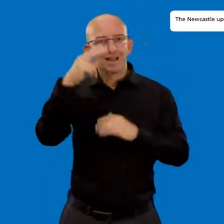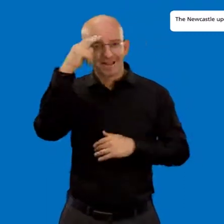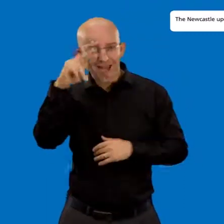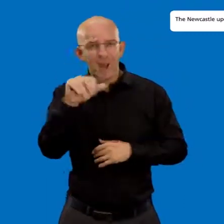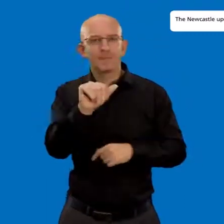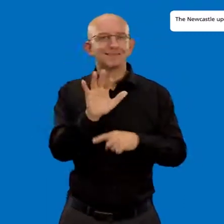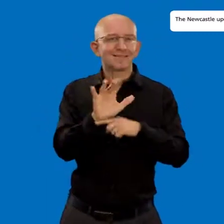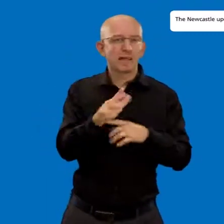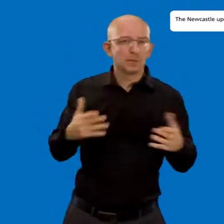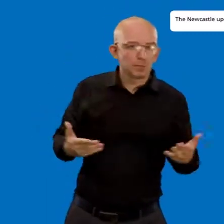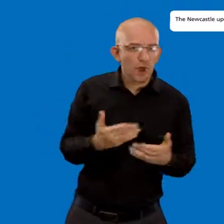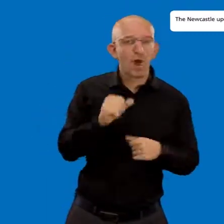address.